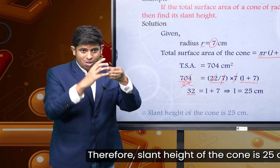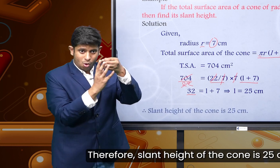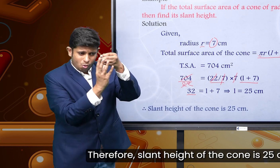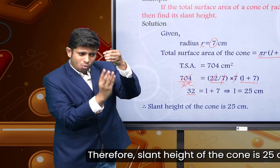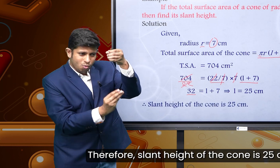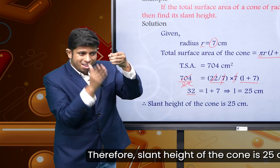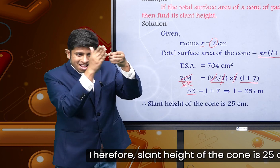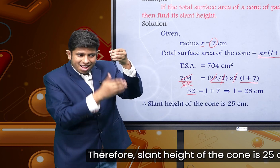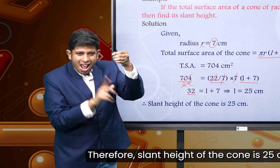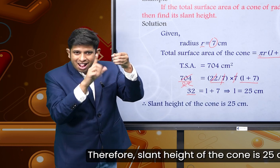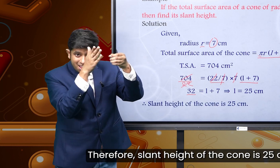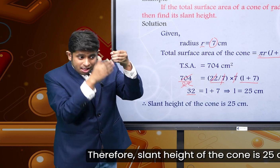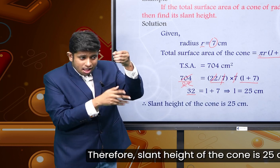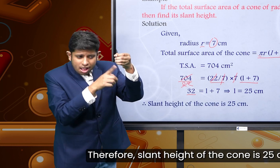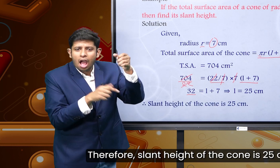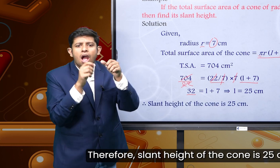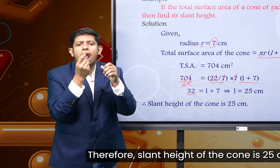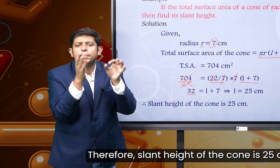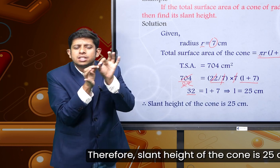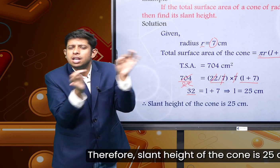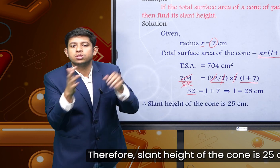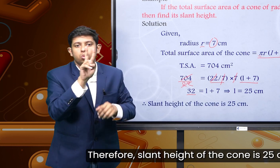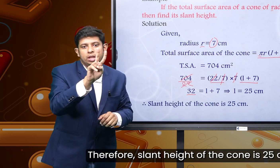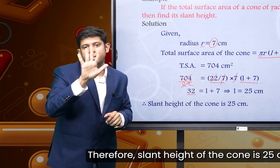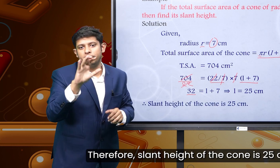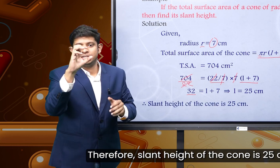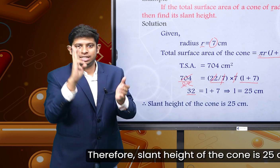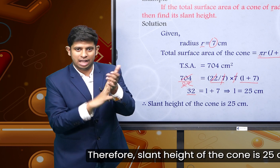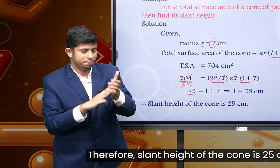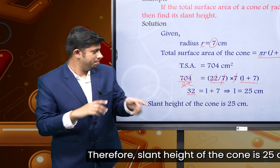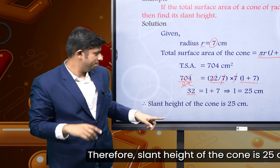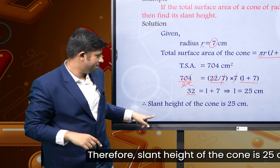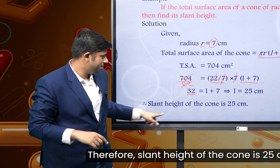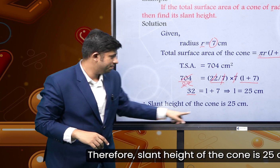Therefore, slant height of the cone is 25 cm.